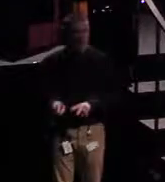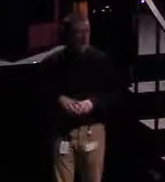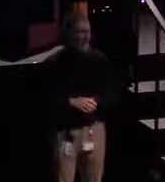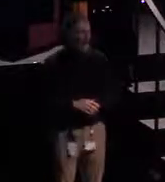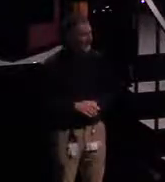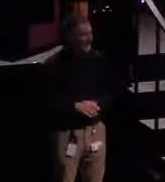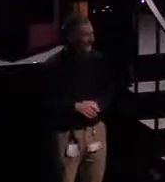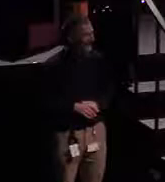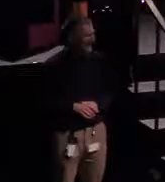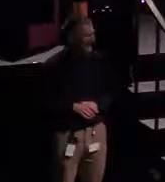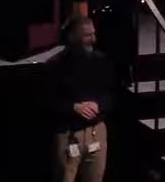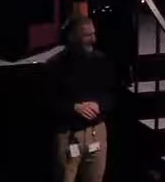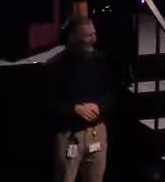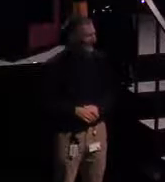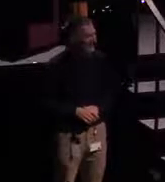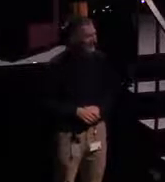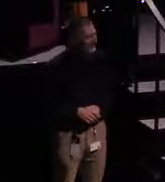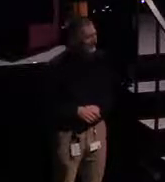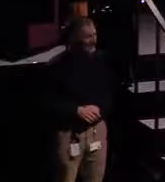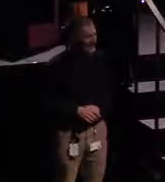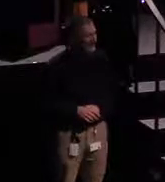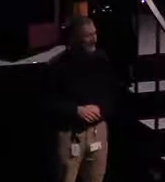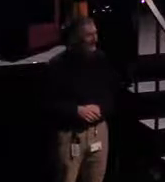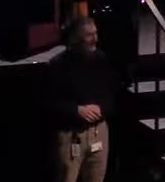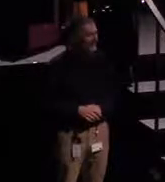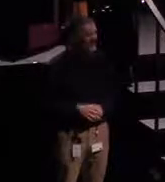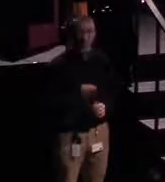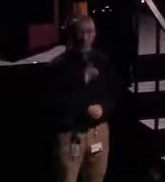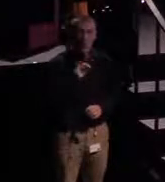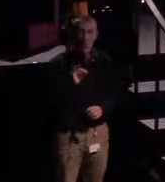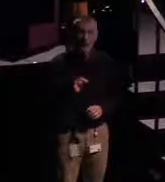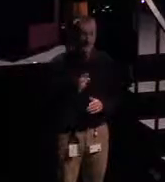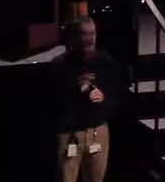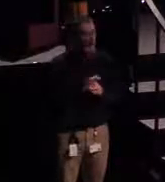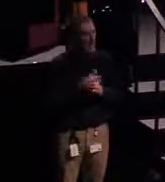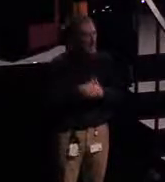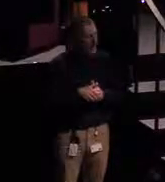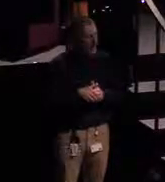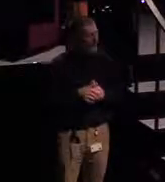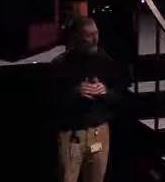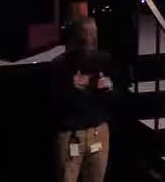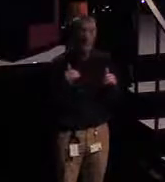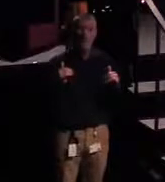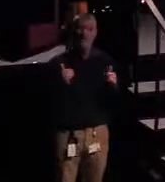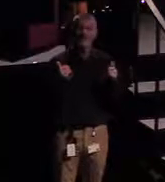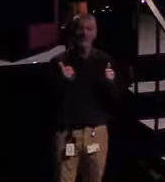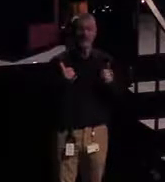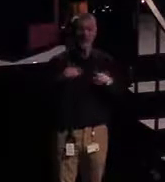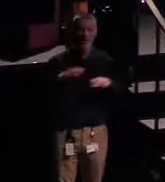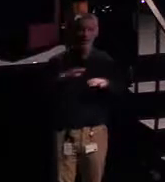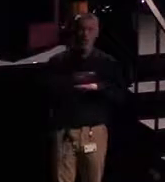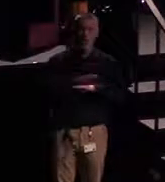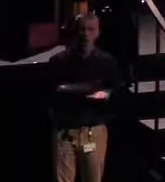every day. Sausage! Question about the Festival of Unrest and Resistance, yep. Which